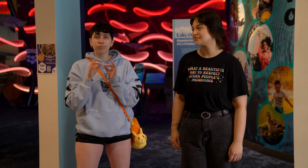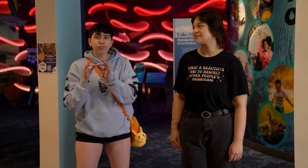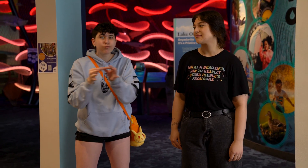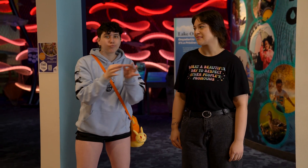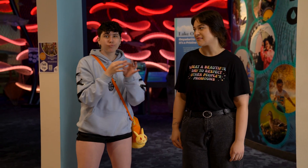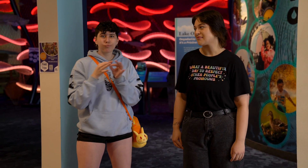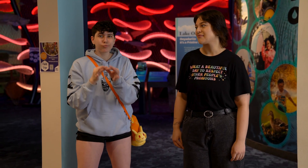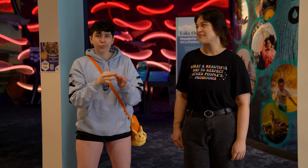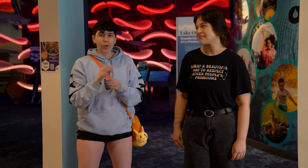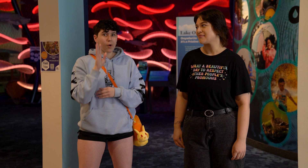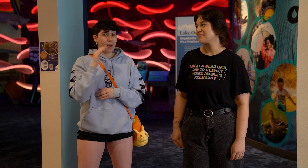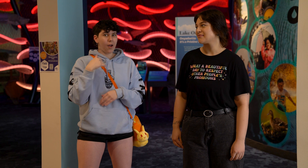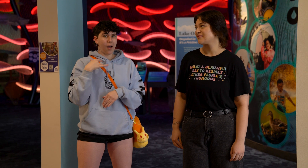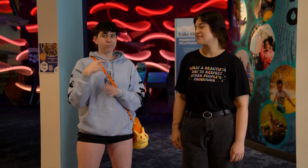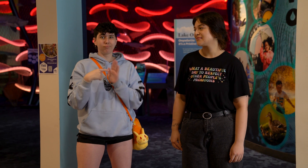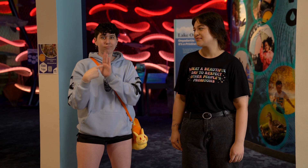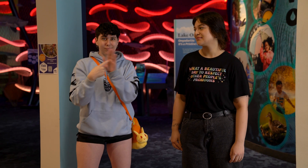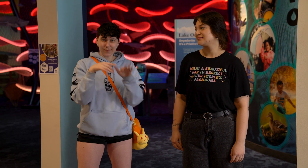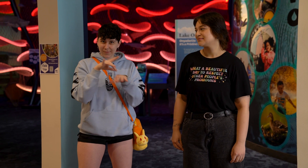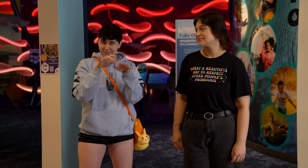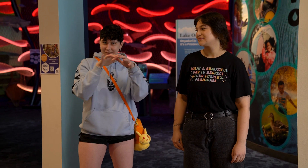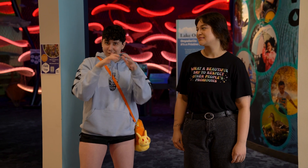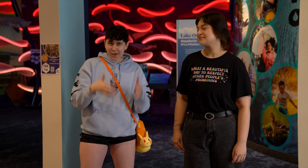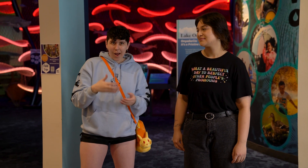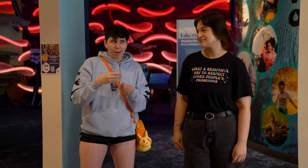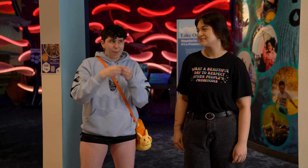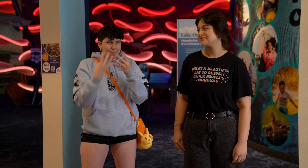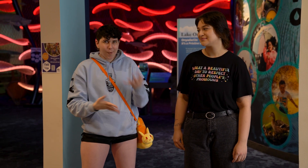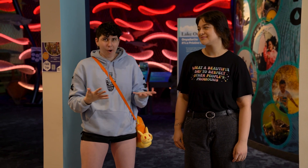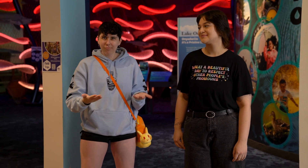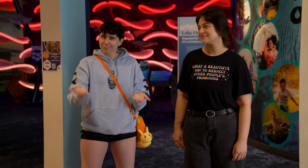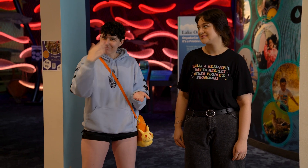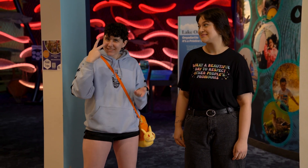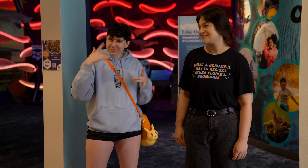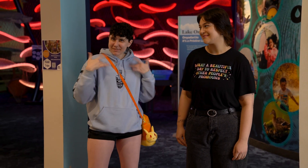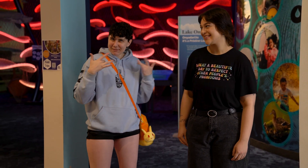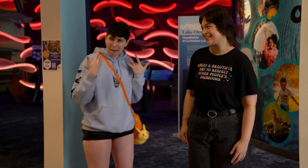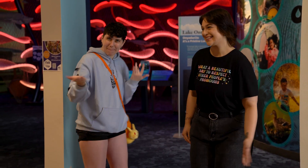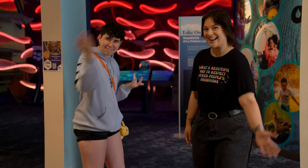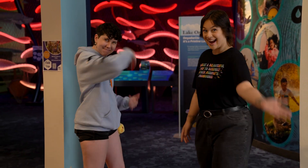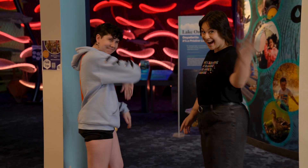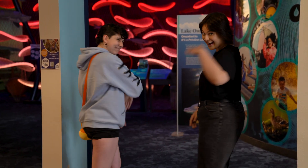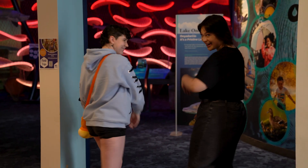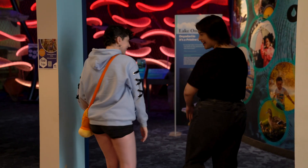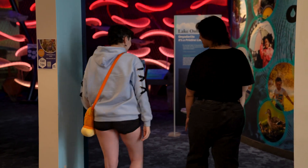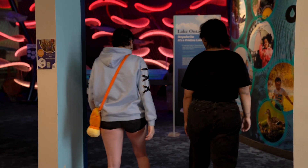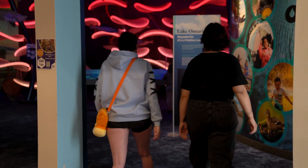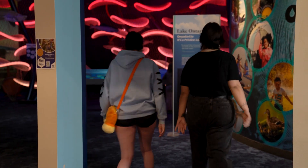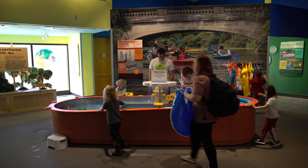RMSC. We have interpreting students coming to interpret. We've got the planetarium and more. Let's go. on.